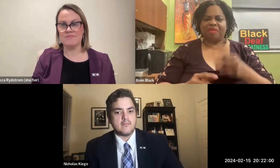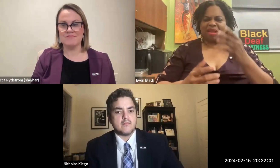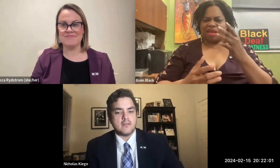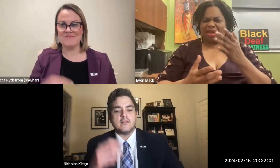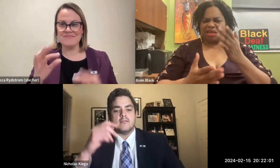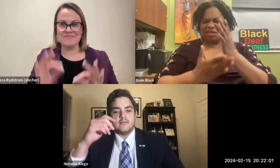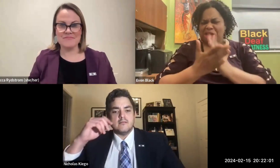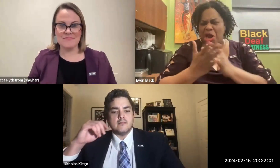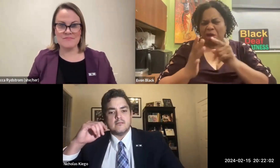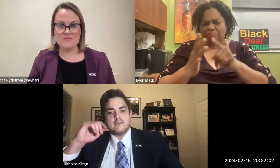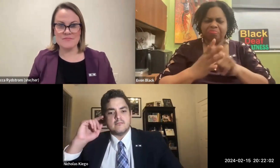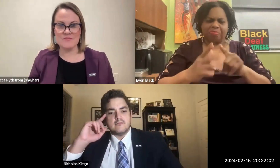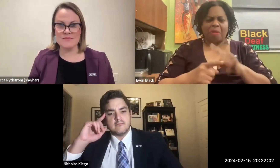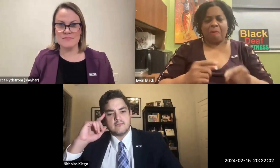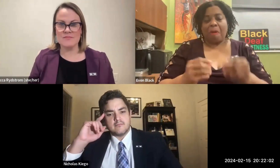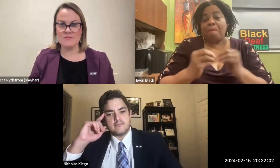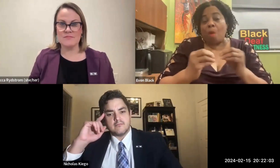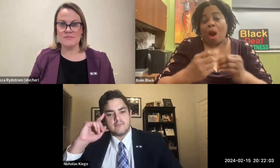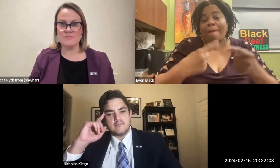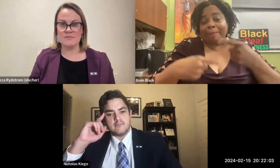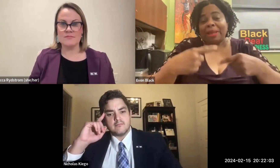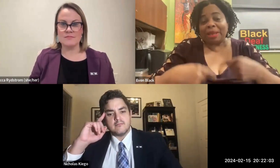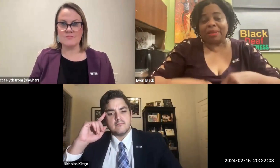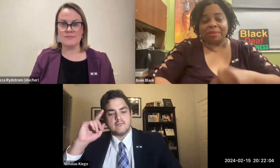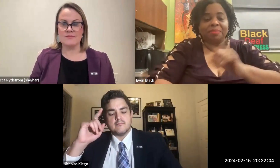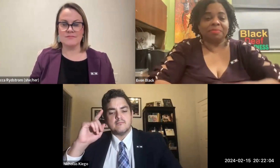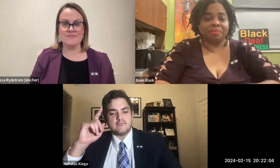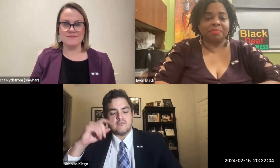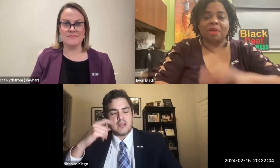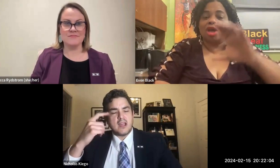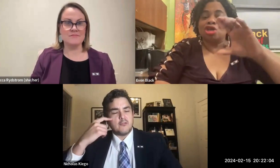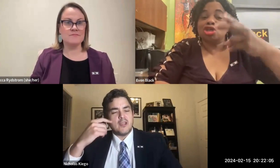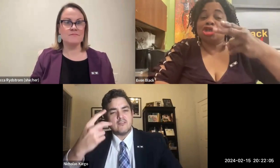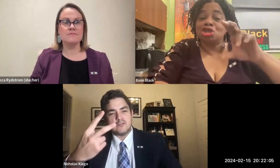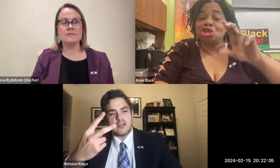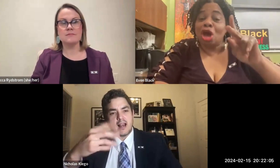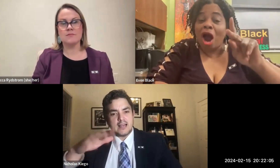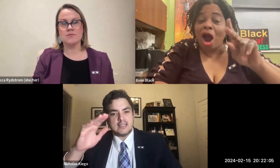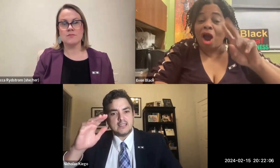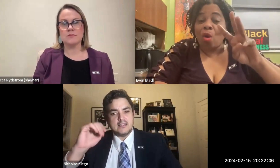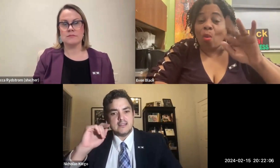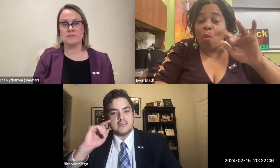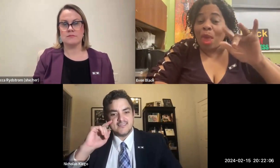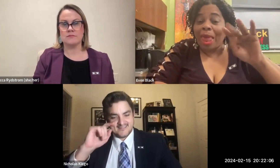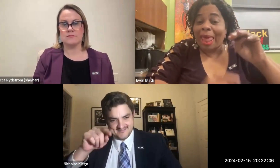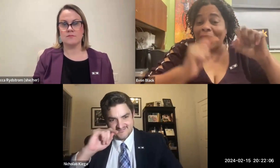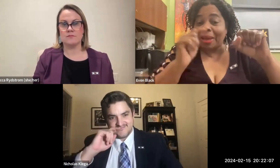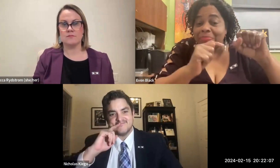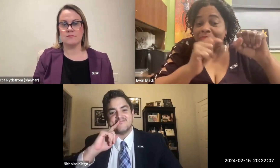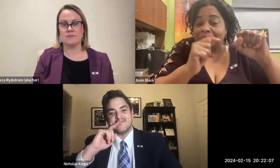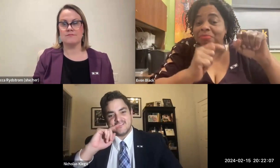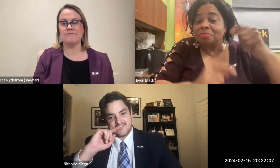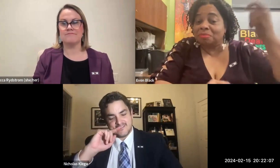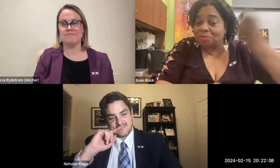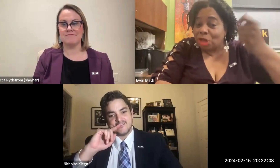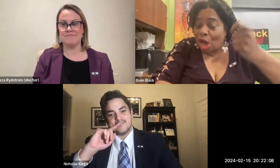So those are the ones that we have for Black deaf students. So there could be more coming down the line.